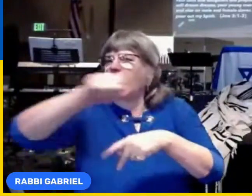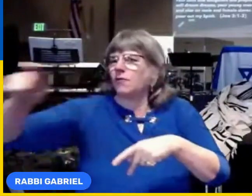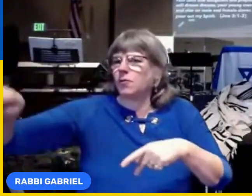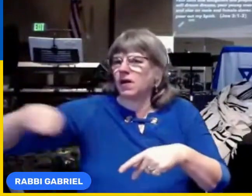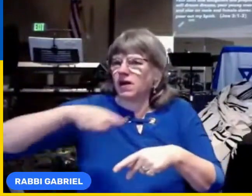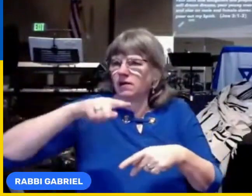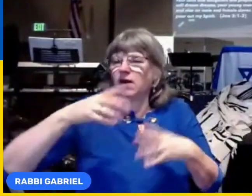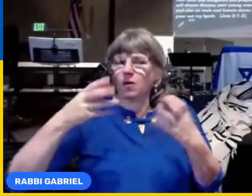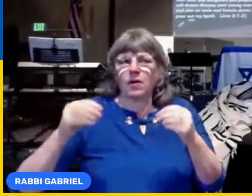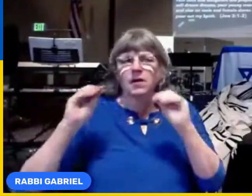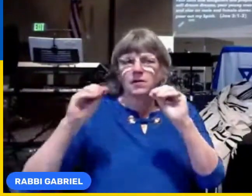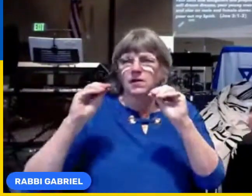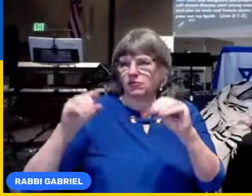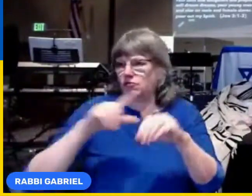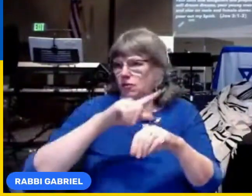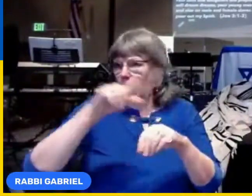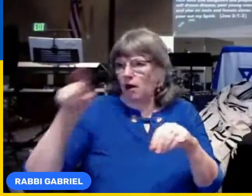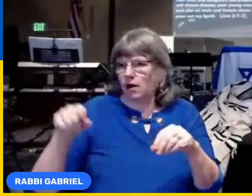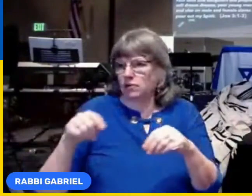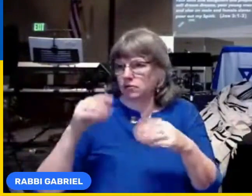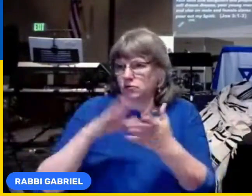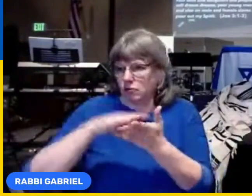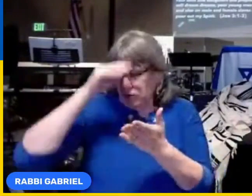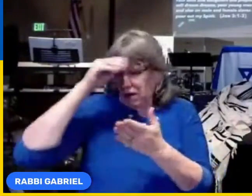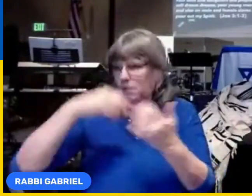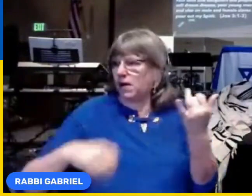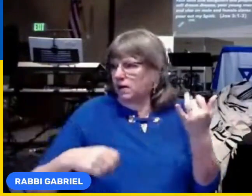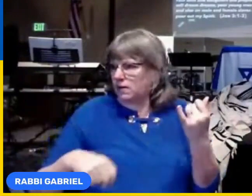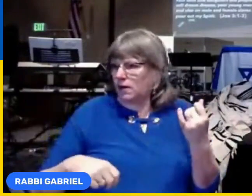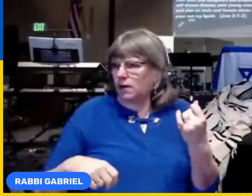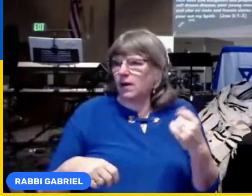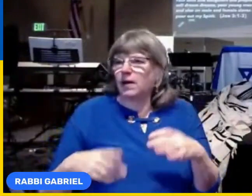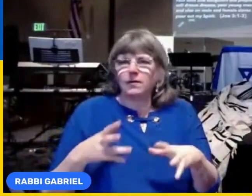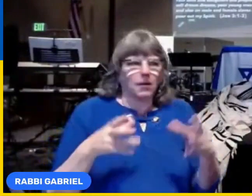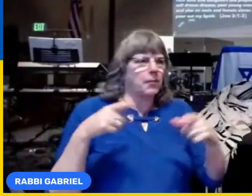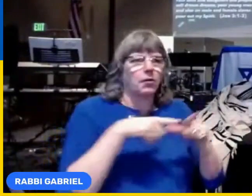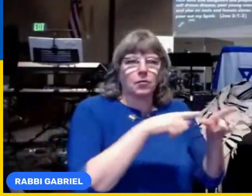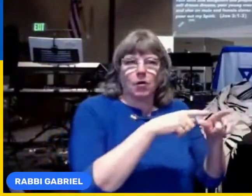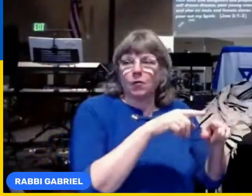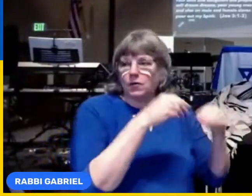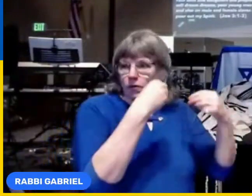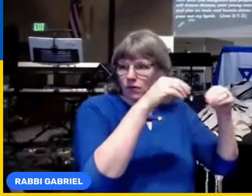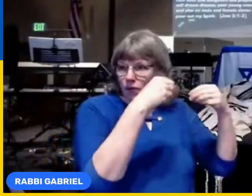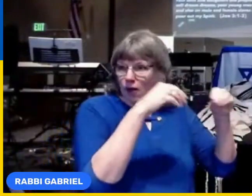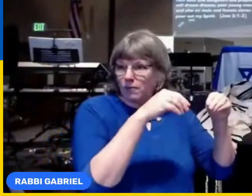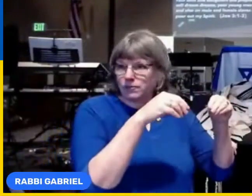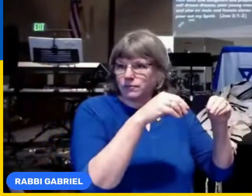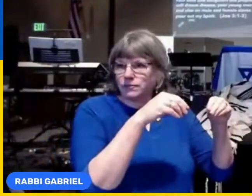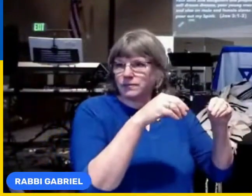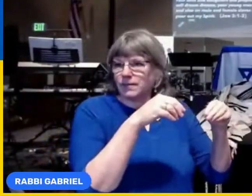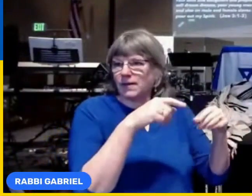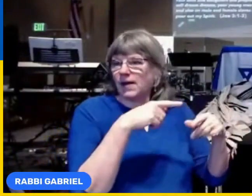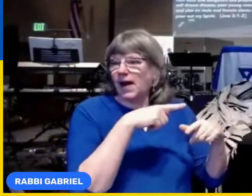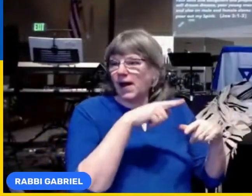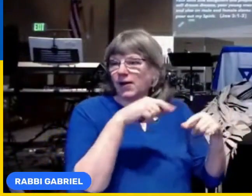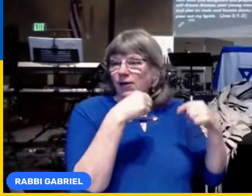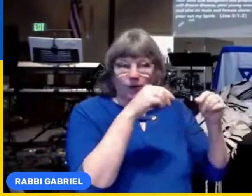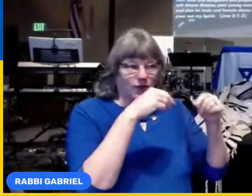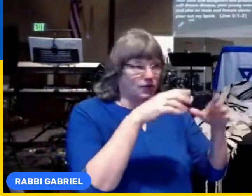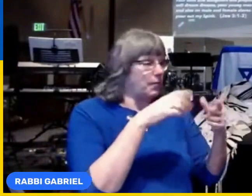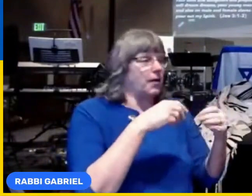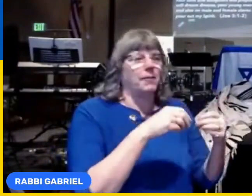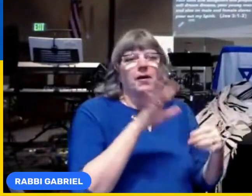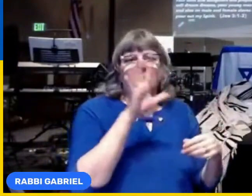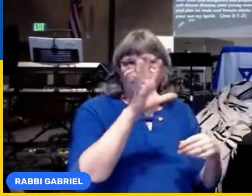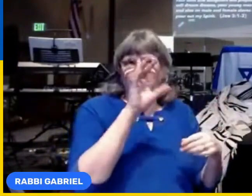Guitar Center and buy 50 guitars and give you all a guitar. Will that make you play guitar? No, you